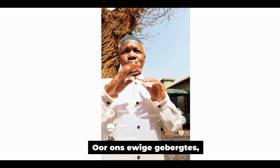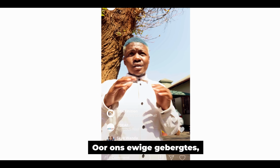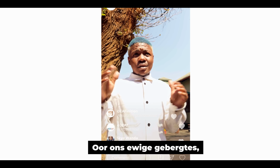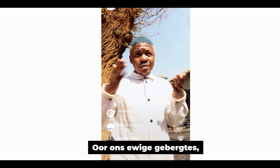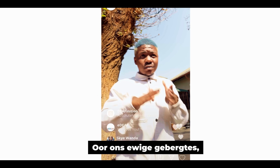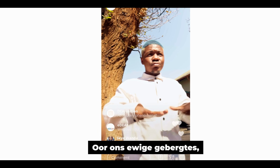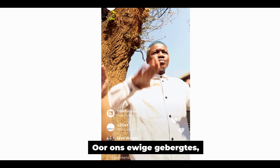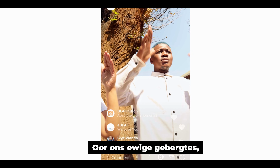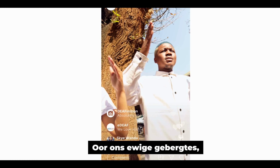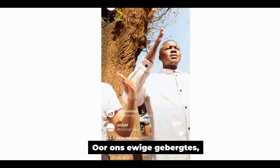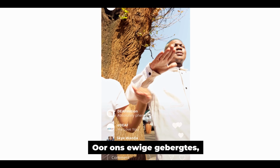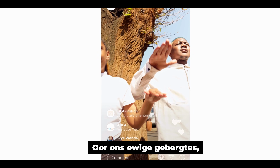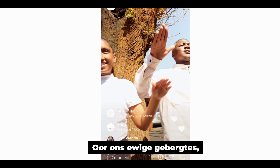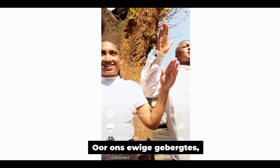und ewige